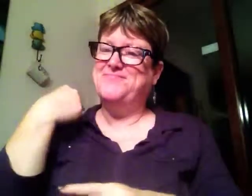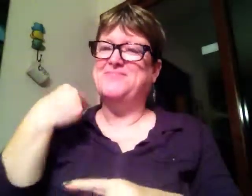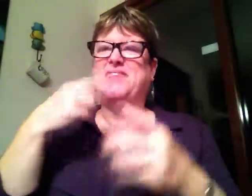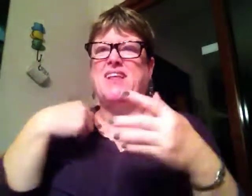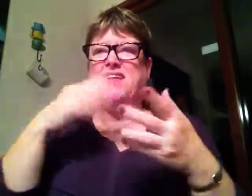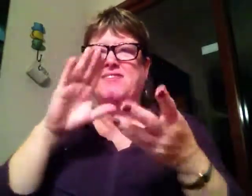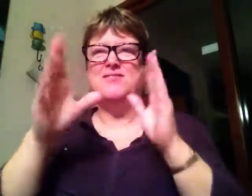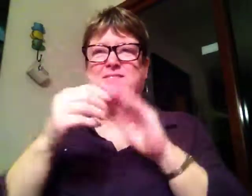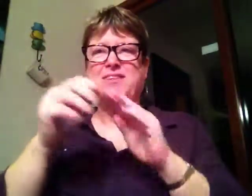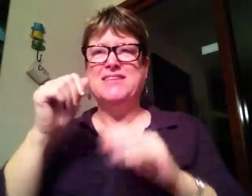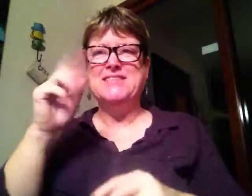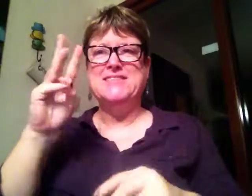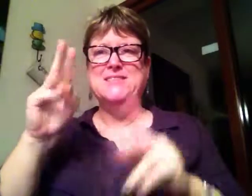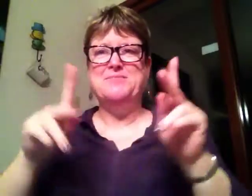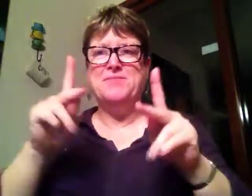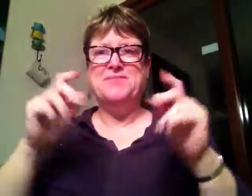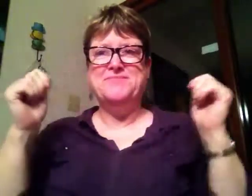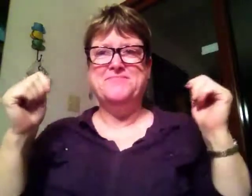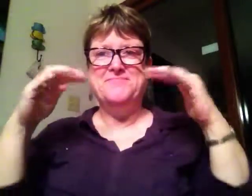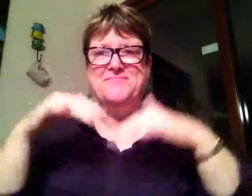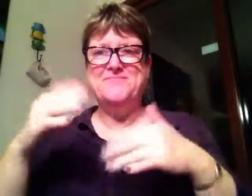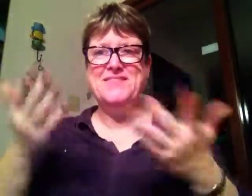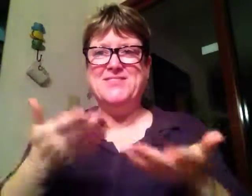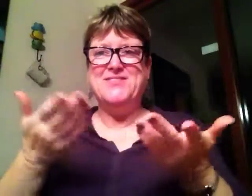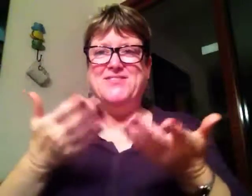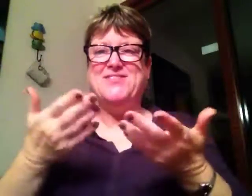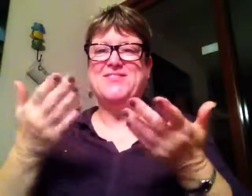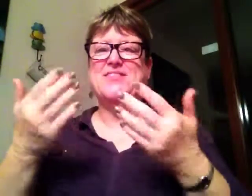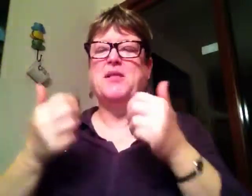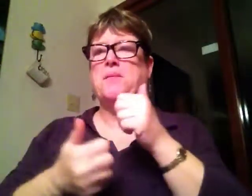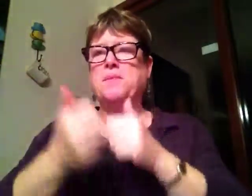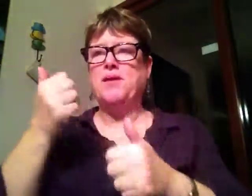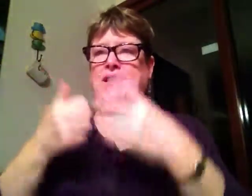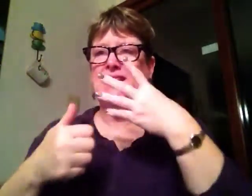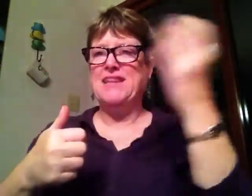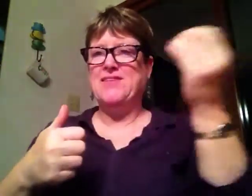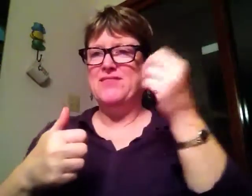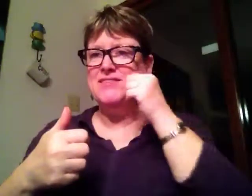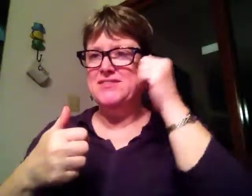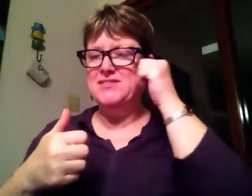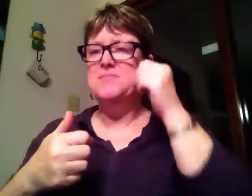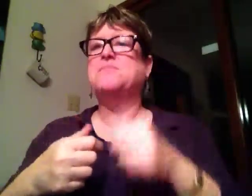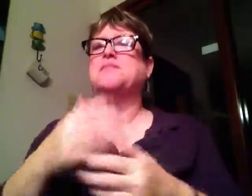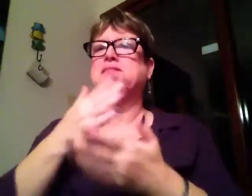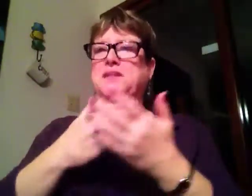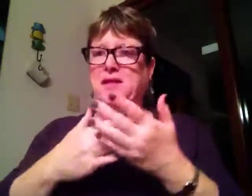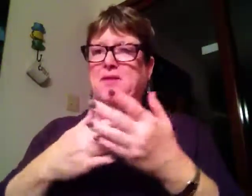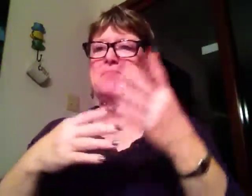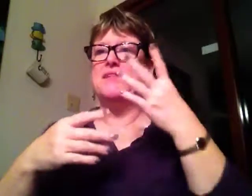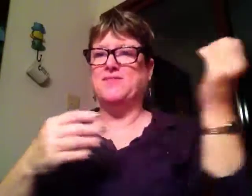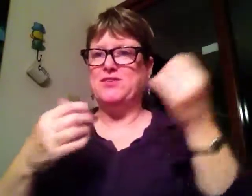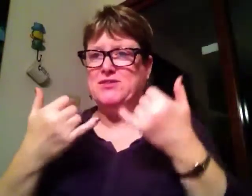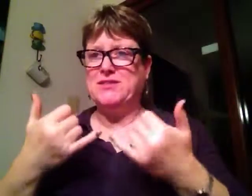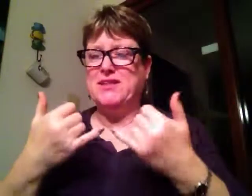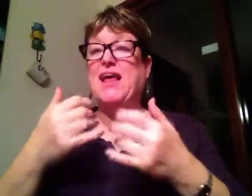Now they shared one occupation, seeing the children with matted hair and faces covered in